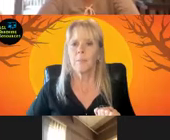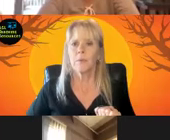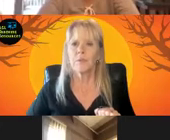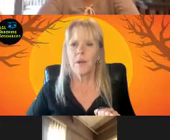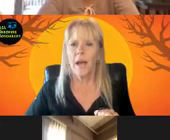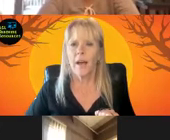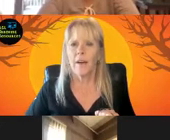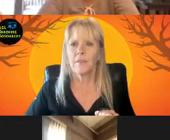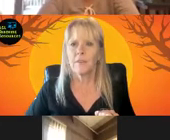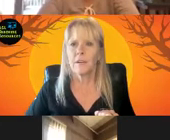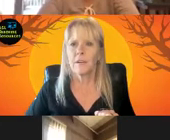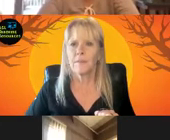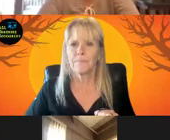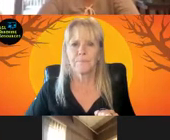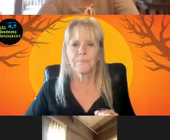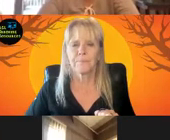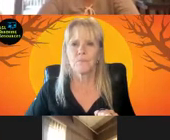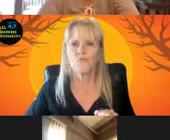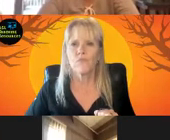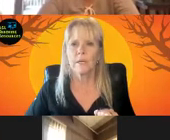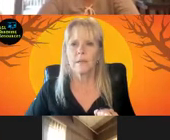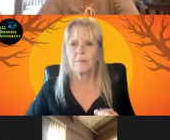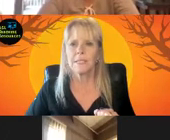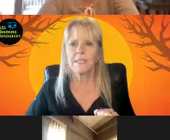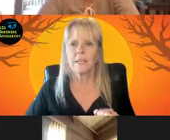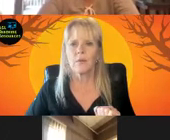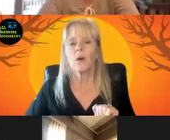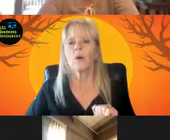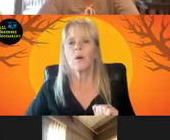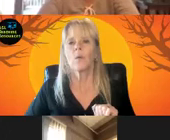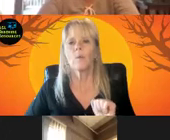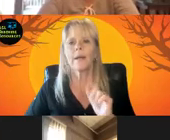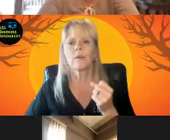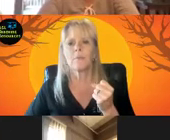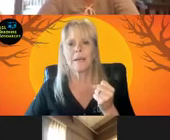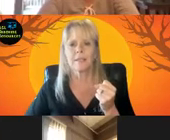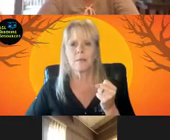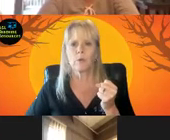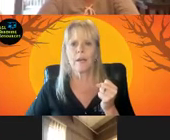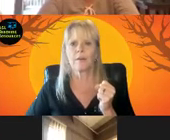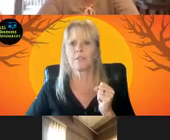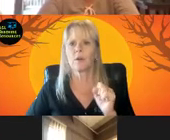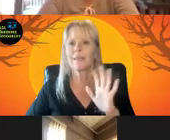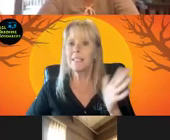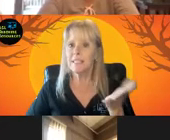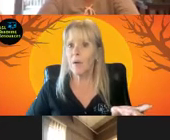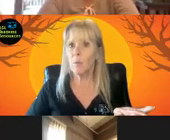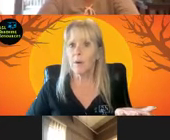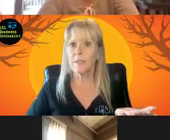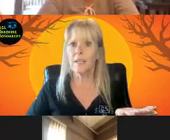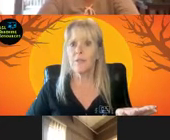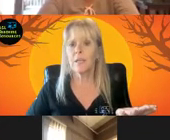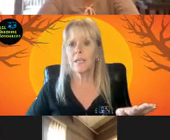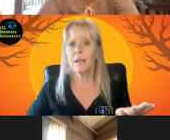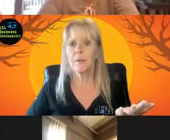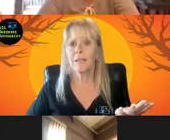And then I'm going to have, let me see, we'll wait on picking someone else. So this is how it